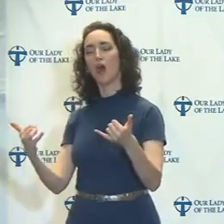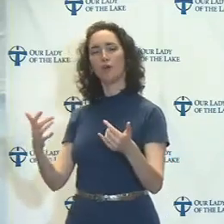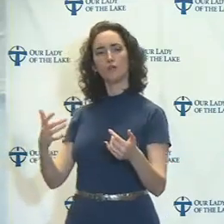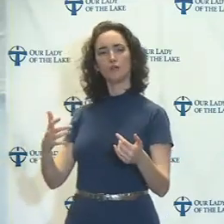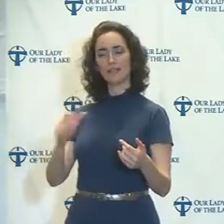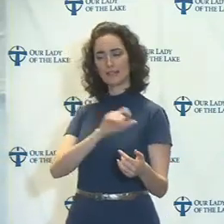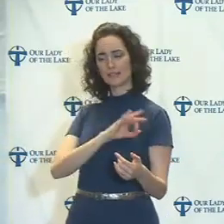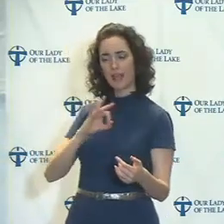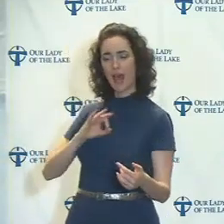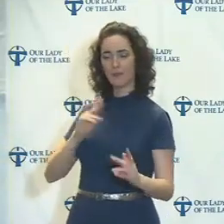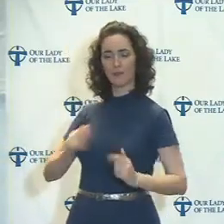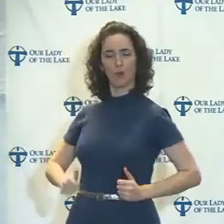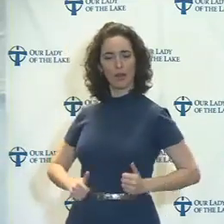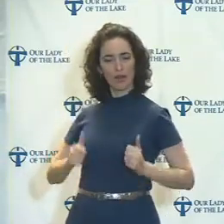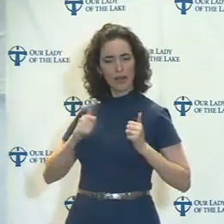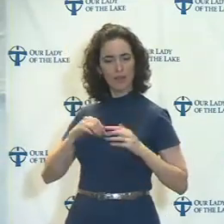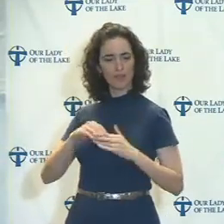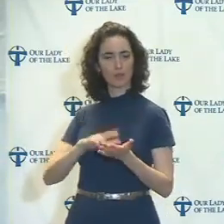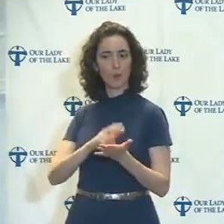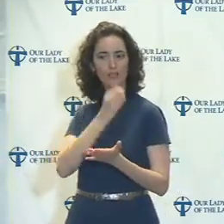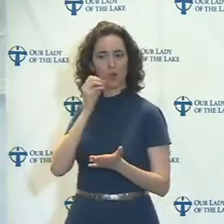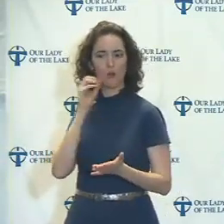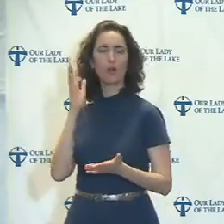from the residents at those facilities?